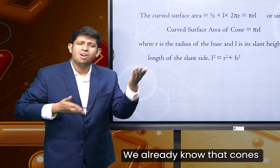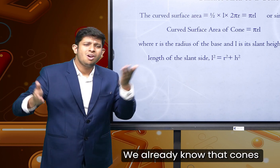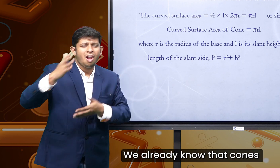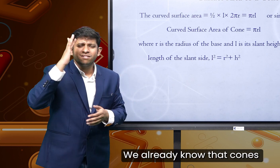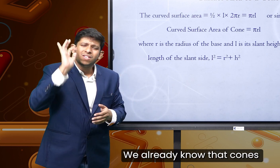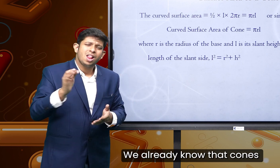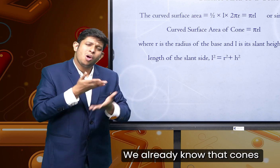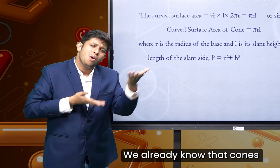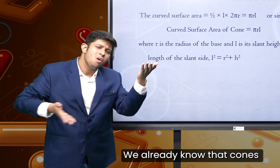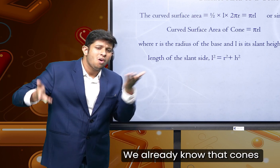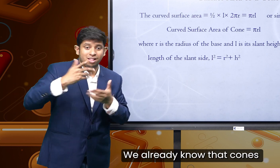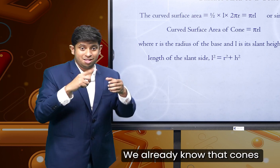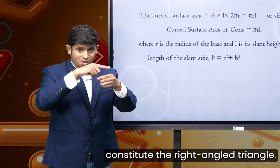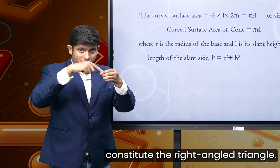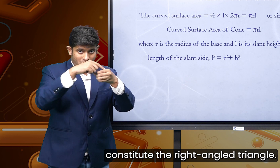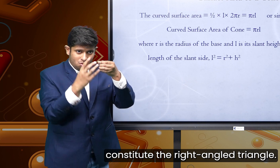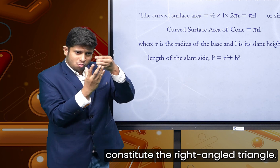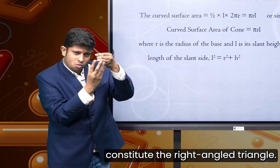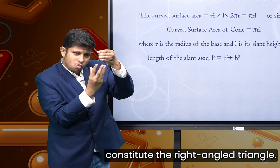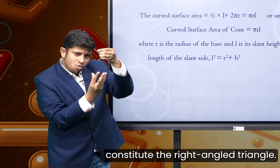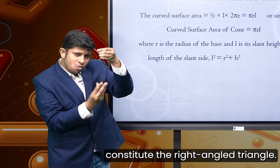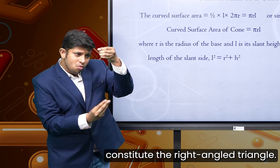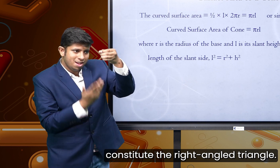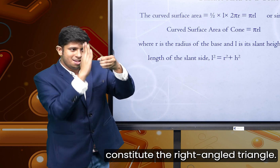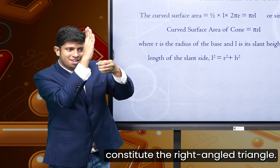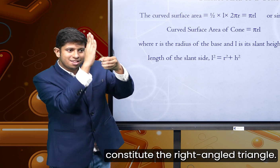We already know that cone constitutes the right angle triangle.